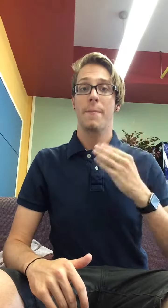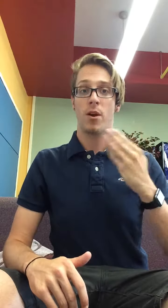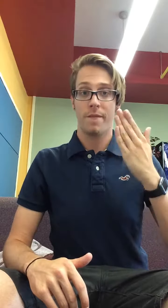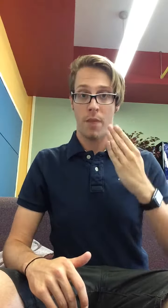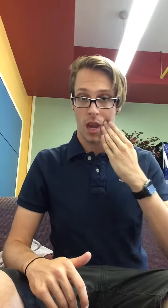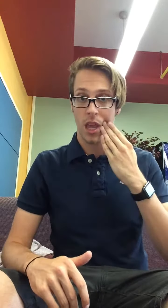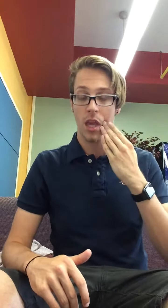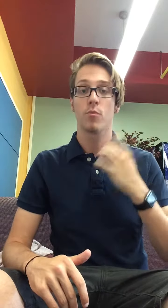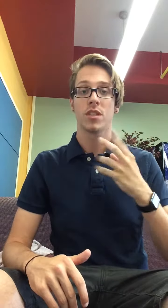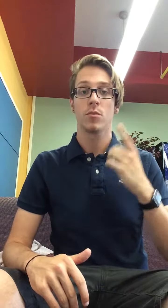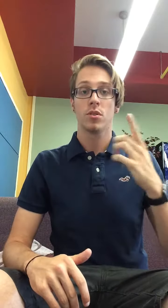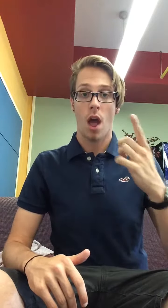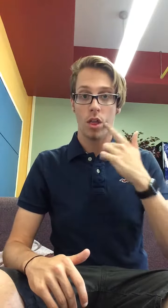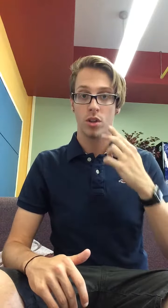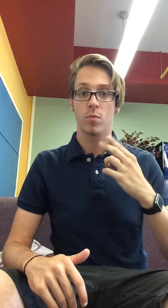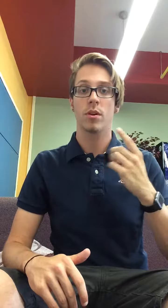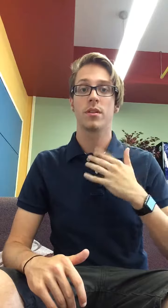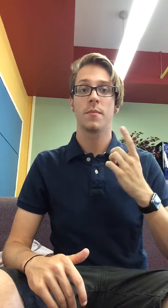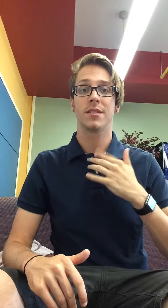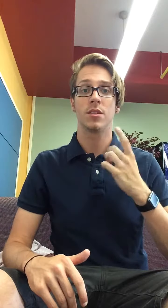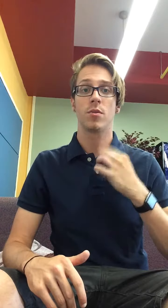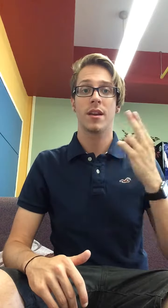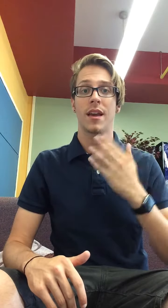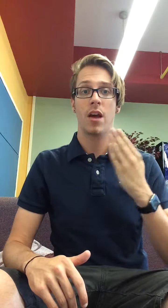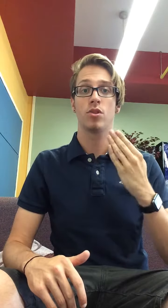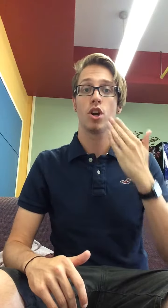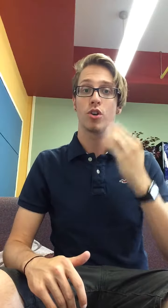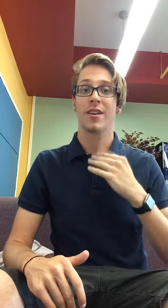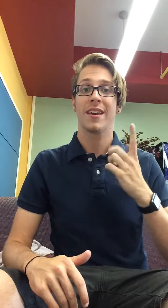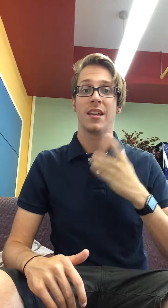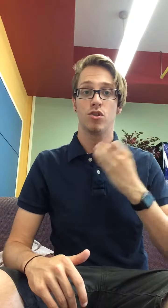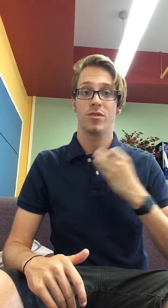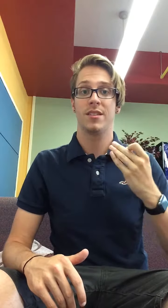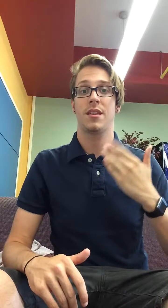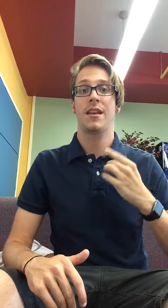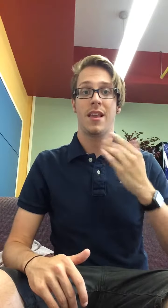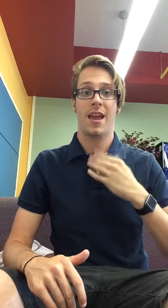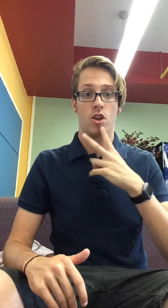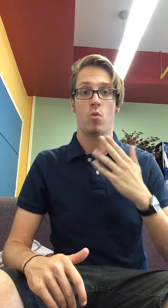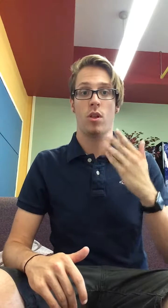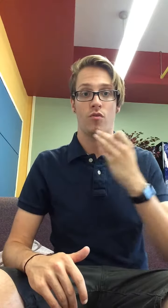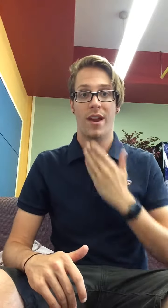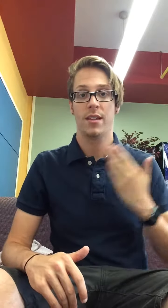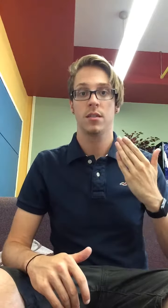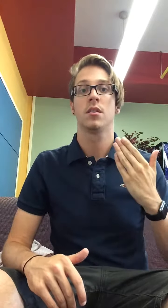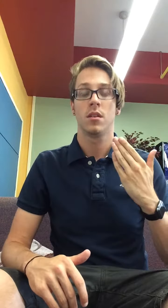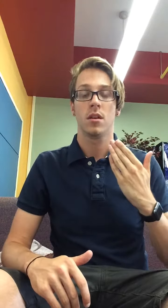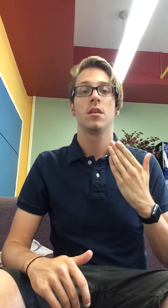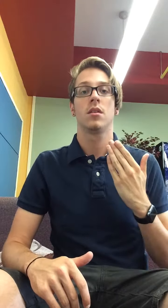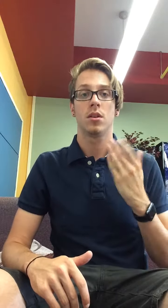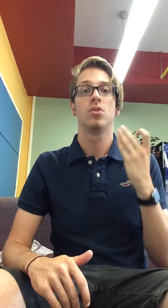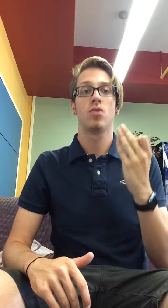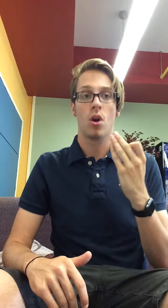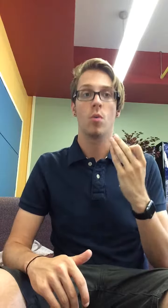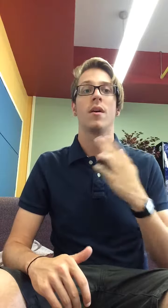dollars, are deposited into an account earning interest at an annual rate. So this is a good analogy